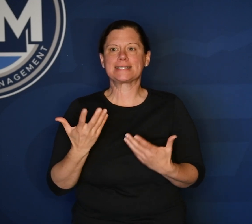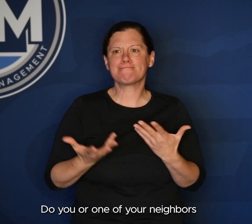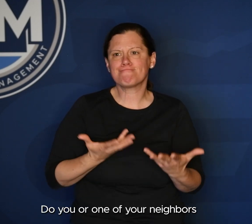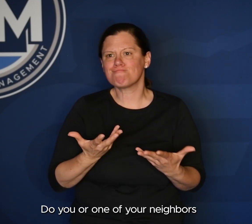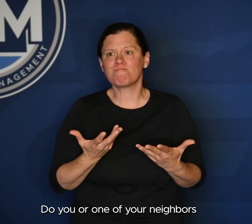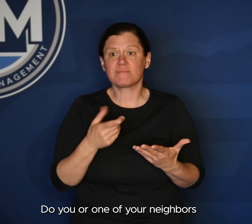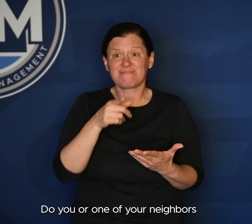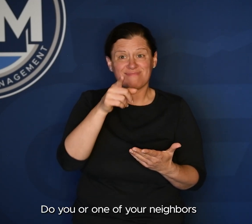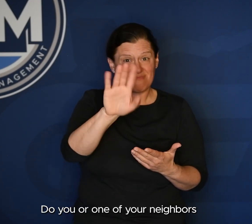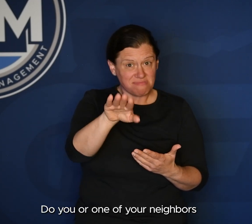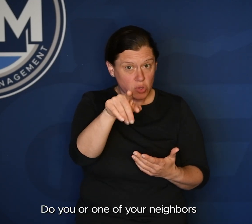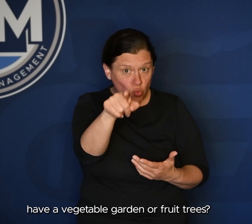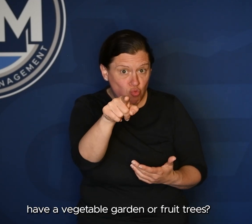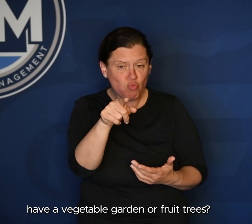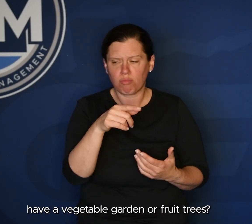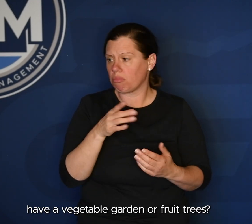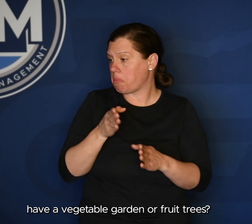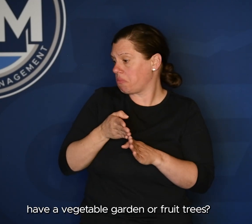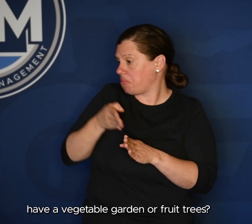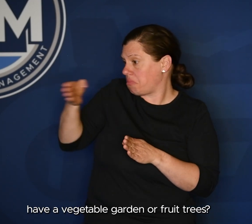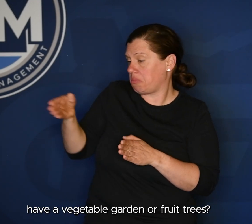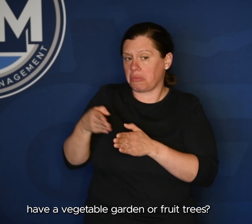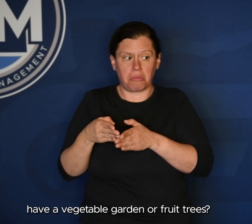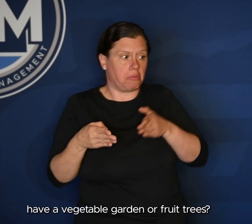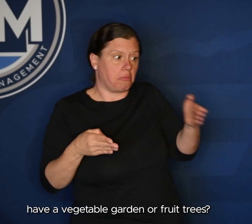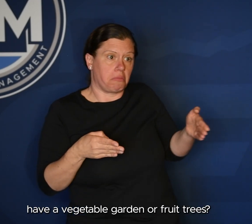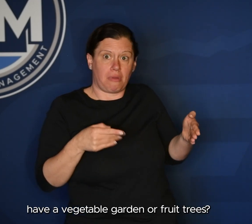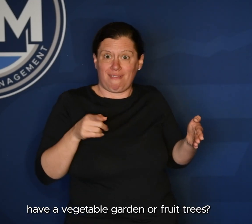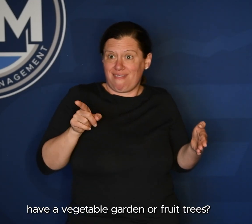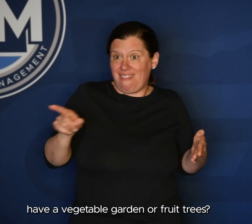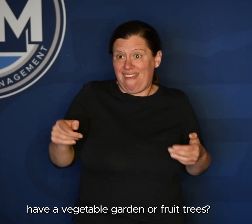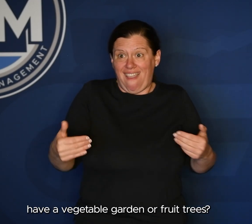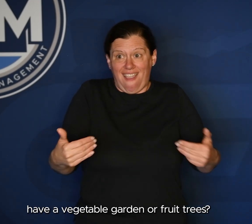Do you or one of your neighbors have a vegetable garden or fruit trees?